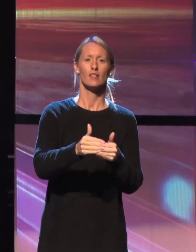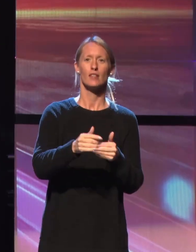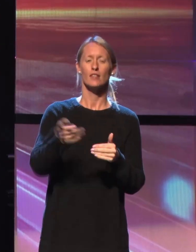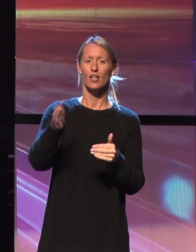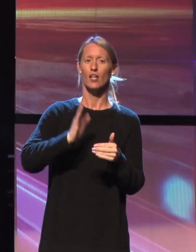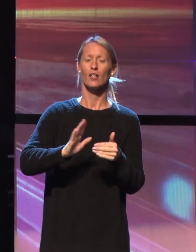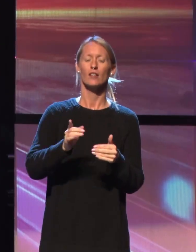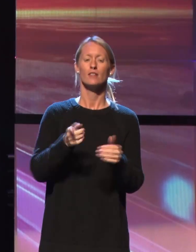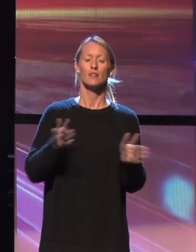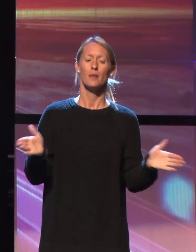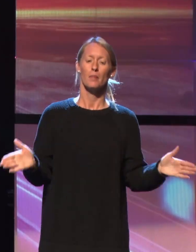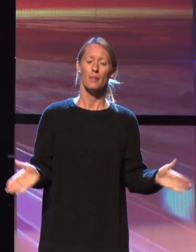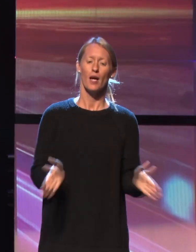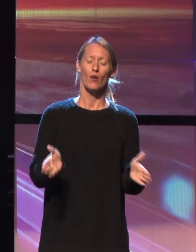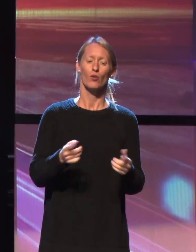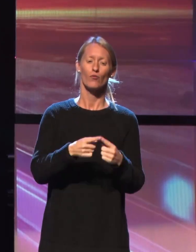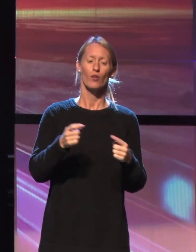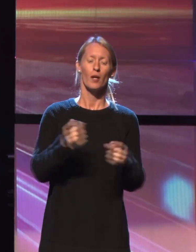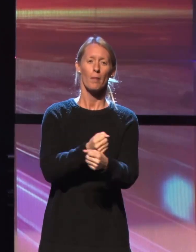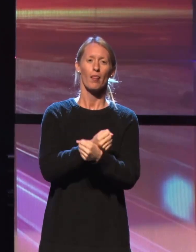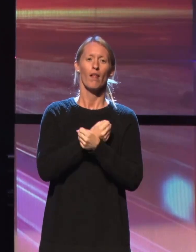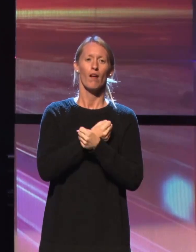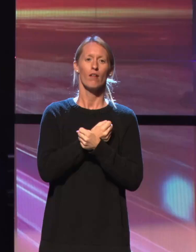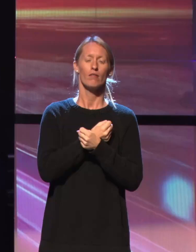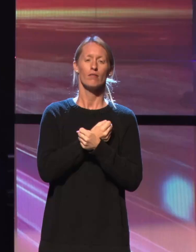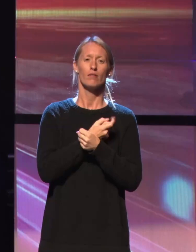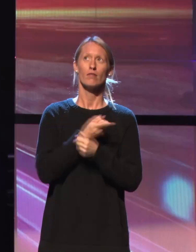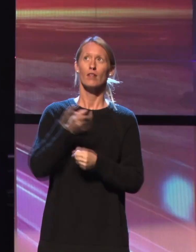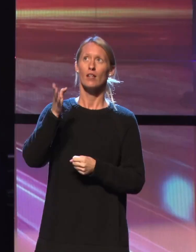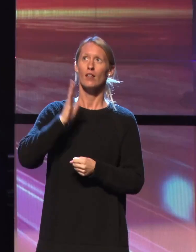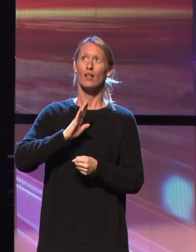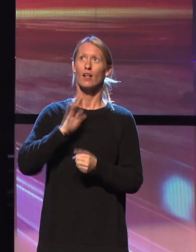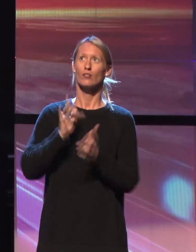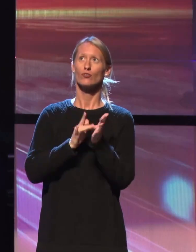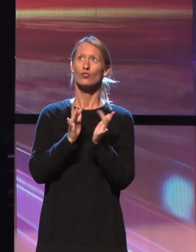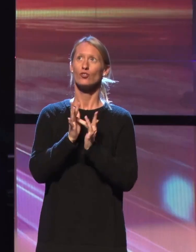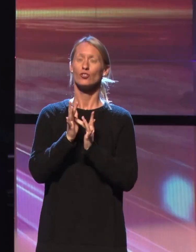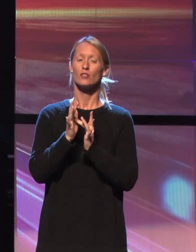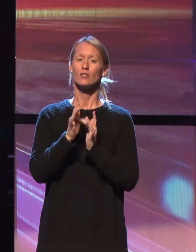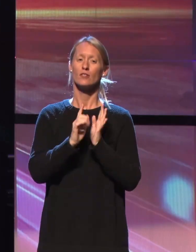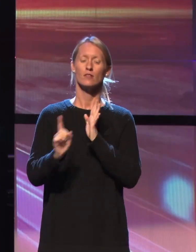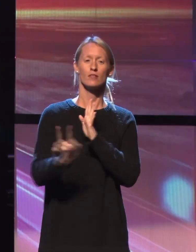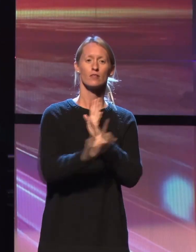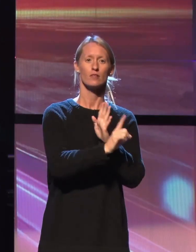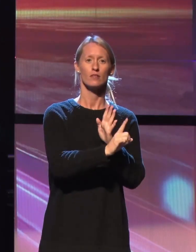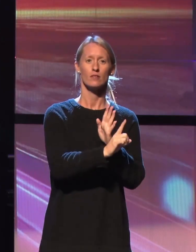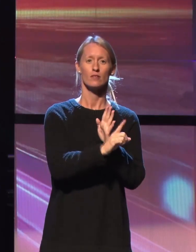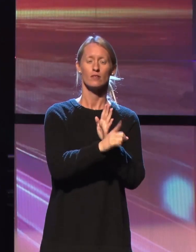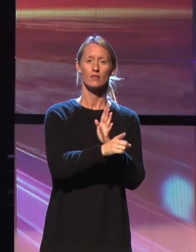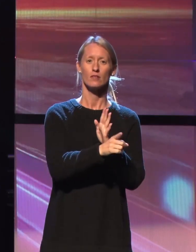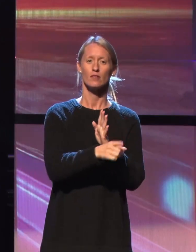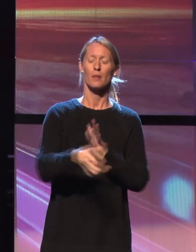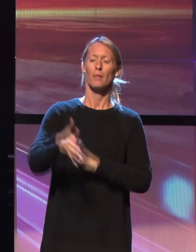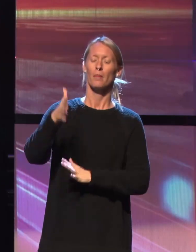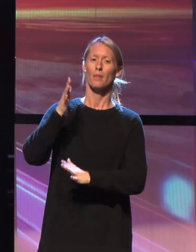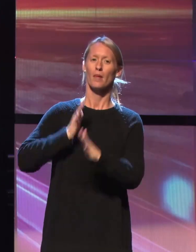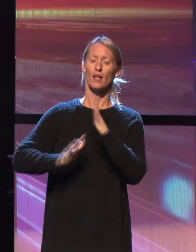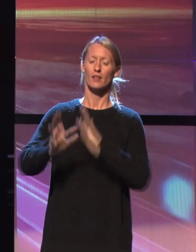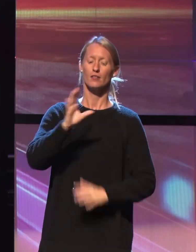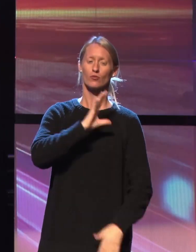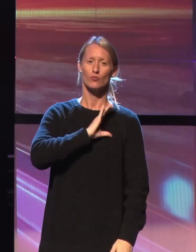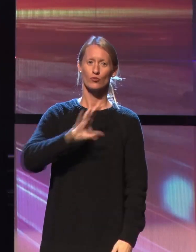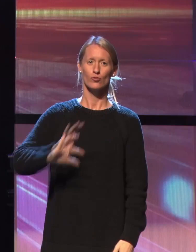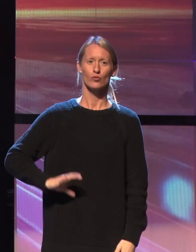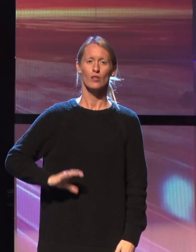love. Because that's what produced the martyrs in the earliest days of Christianity. Trust me, it wasn't, are